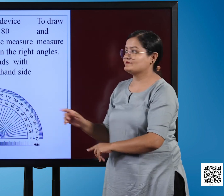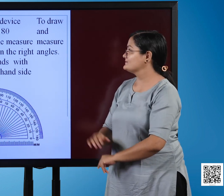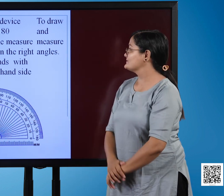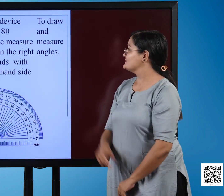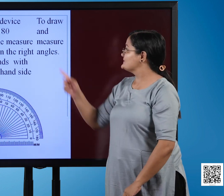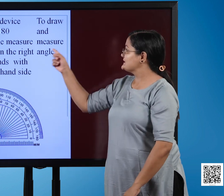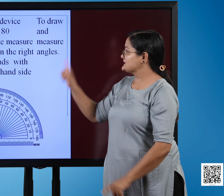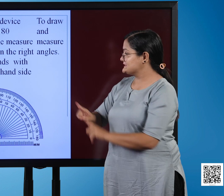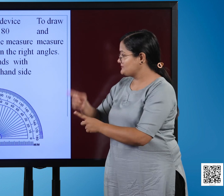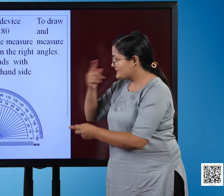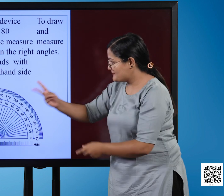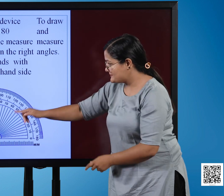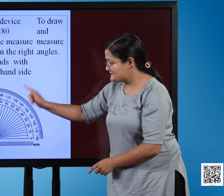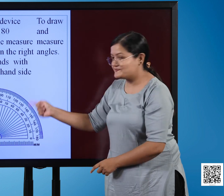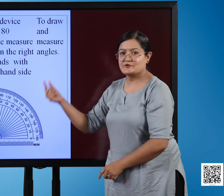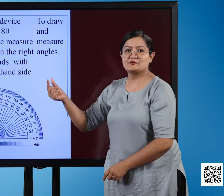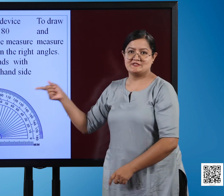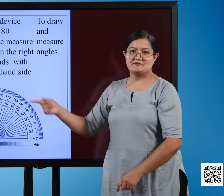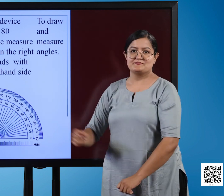To draw and measure angles.